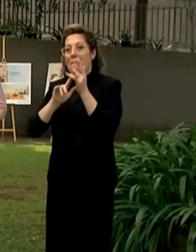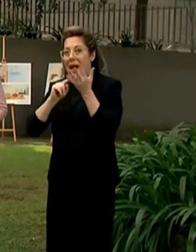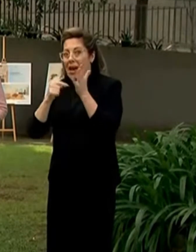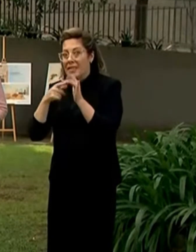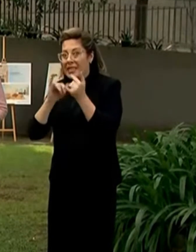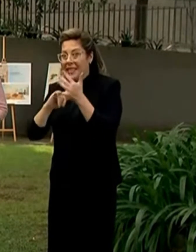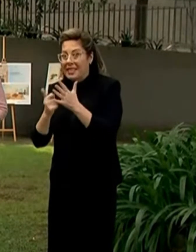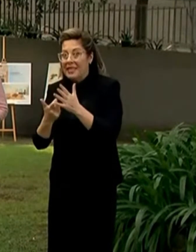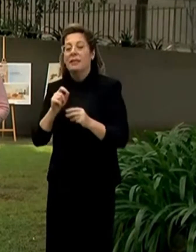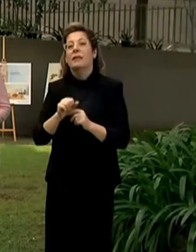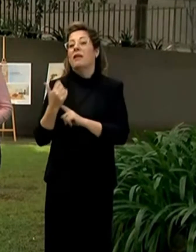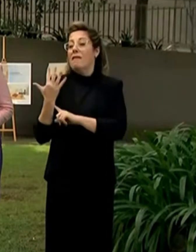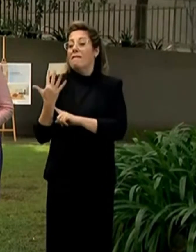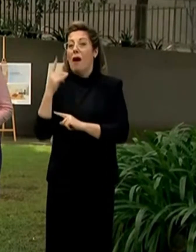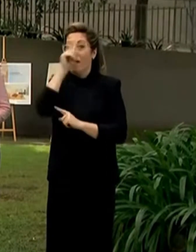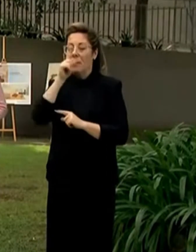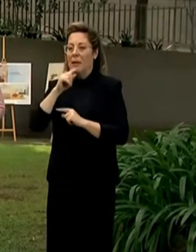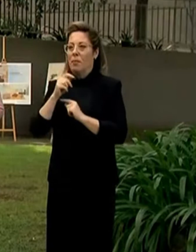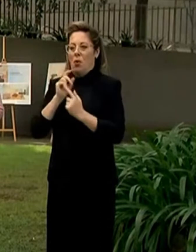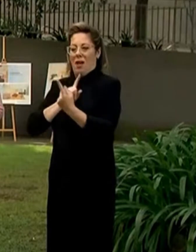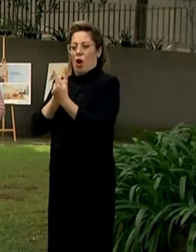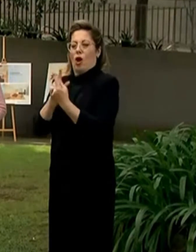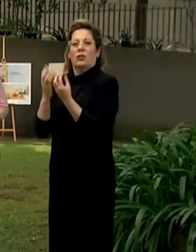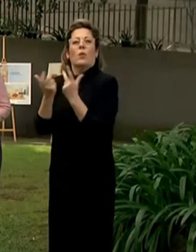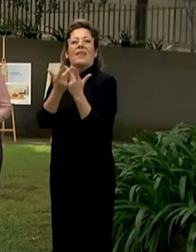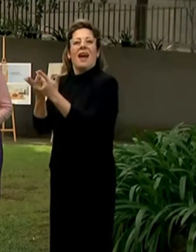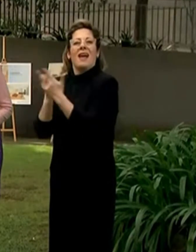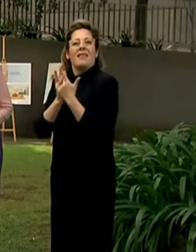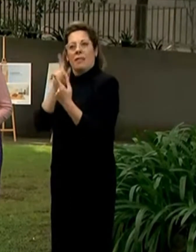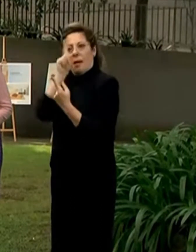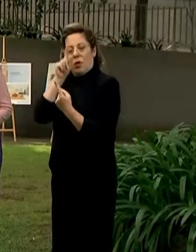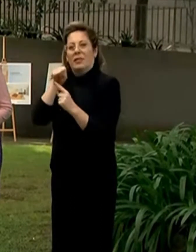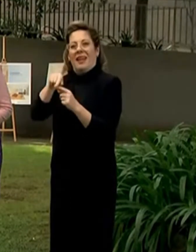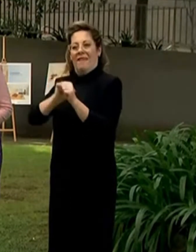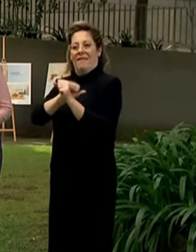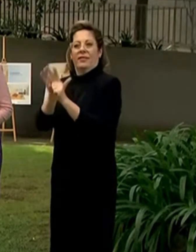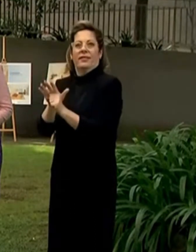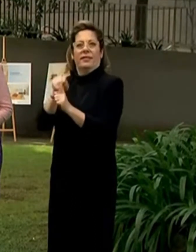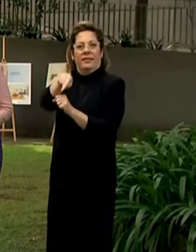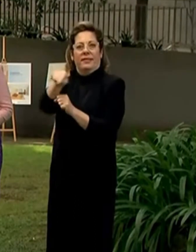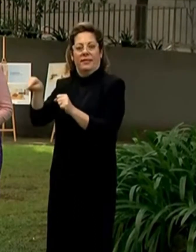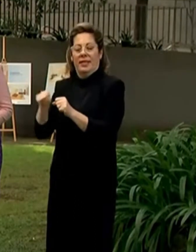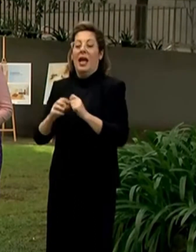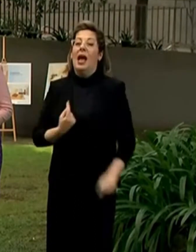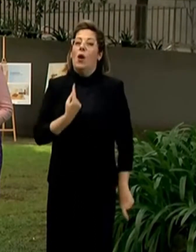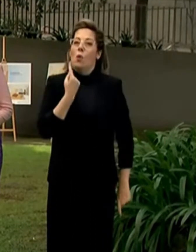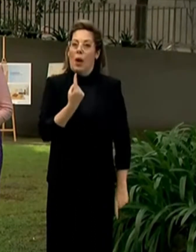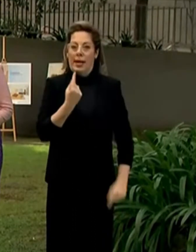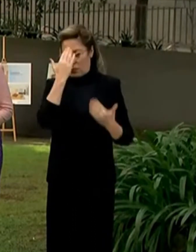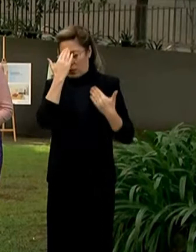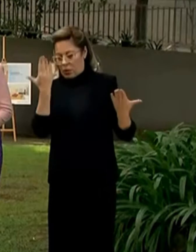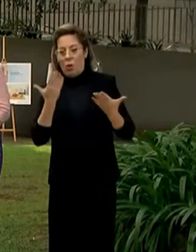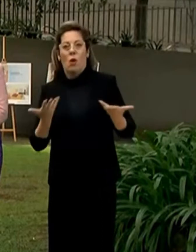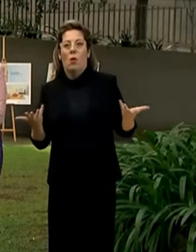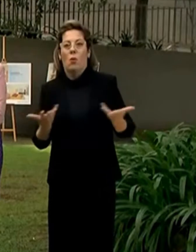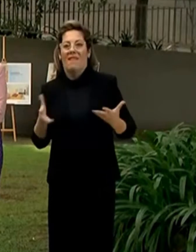5 cases are close contacts of known cases, and 1 case is locally acquired with no known source identified, and that was